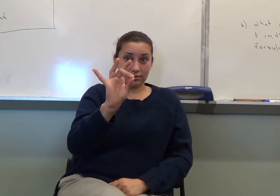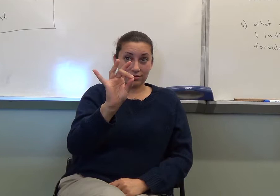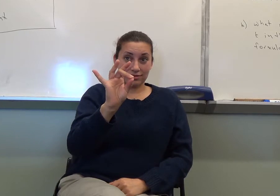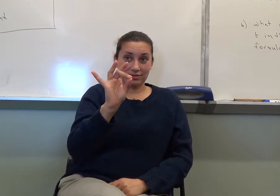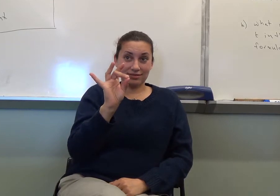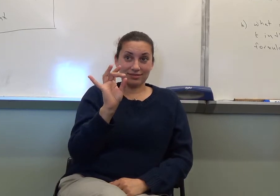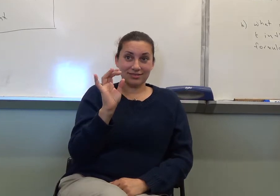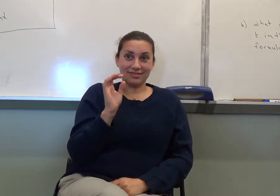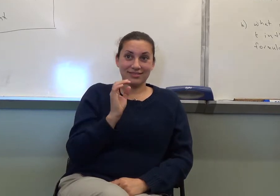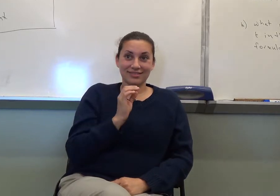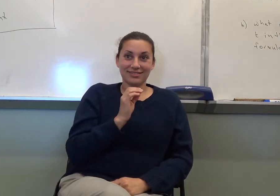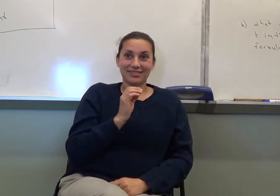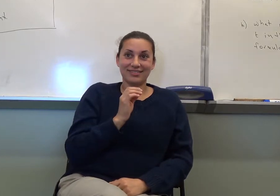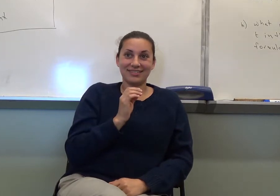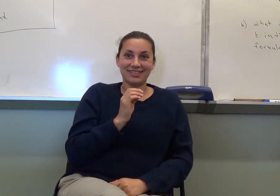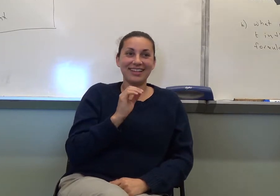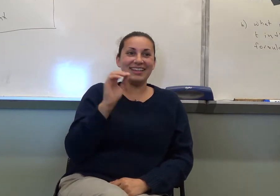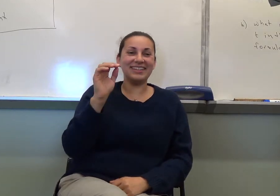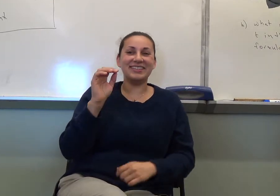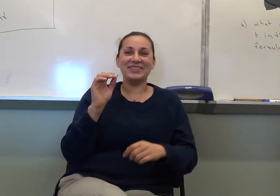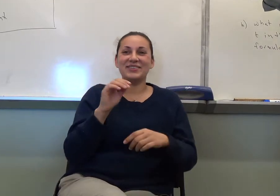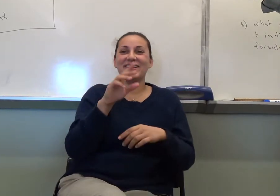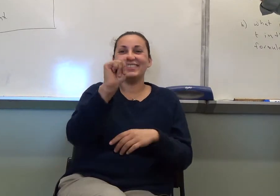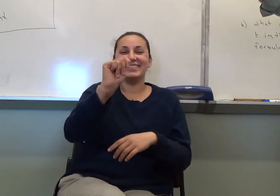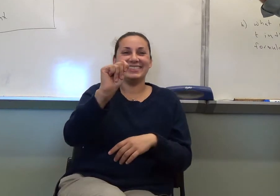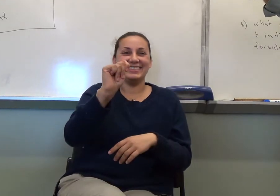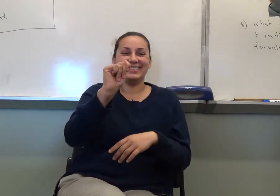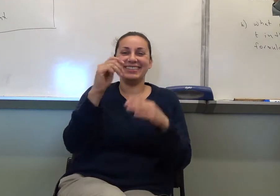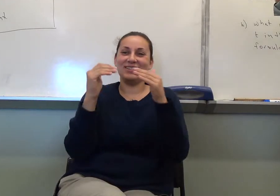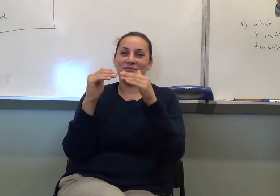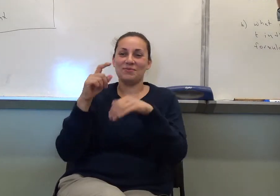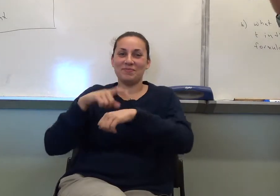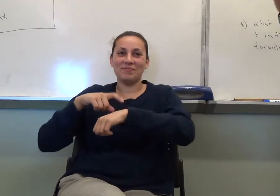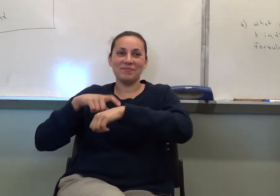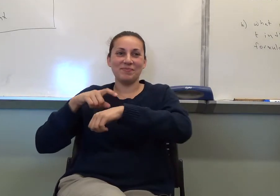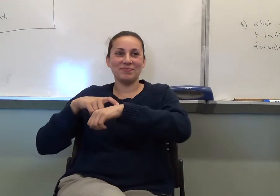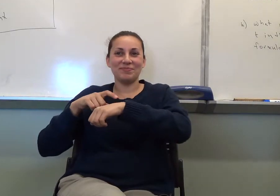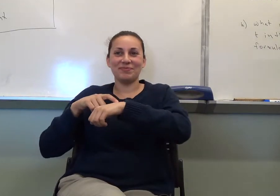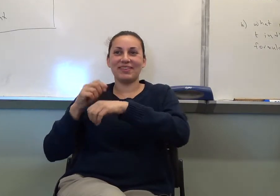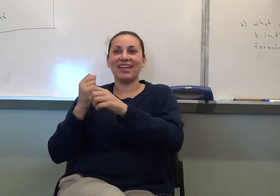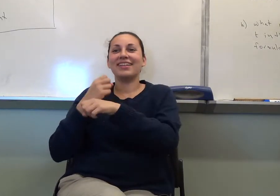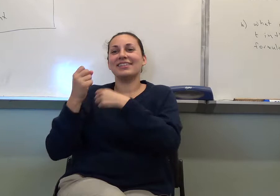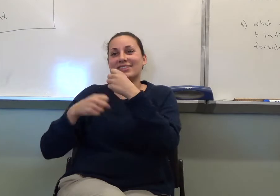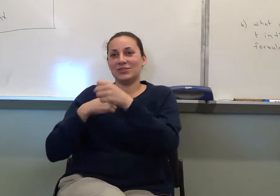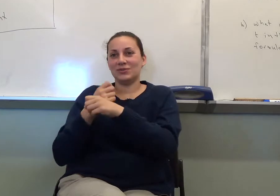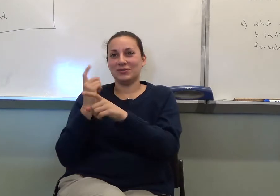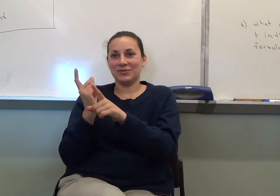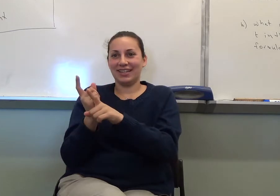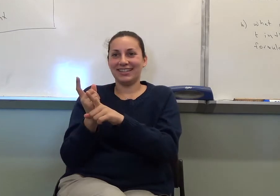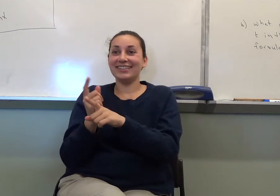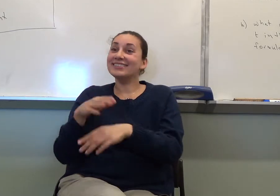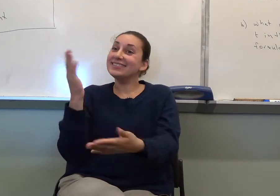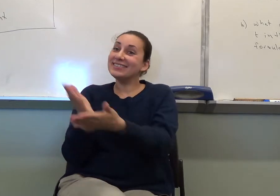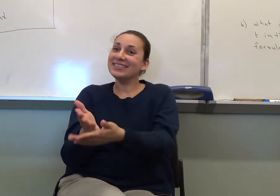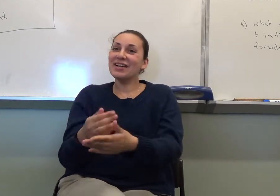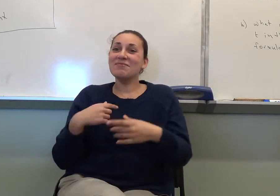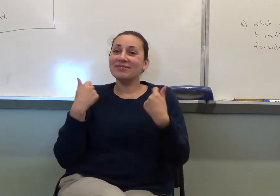that specifically says T is the time in years. So how many months